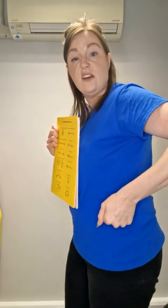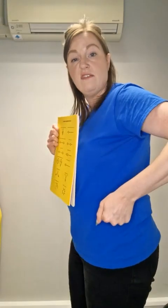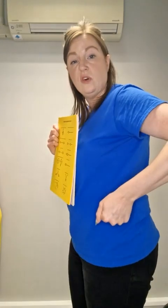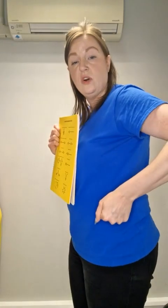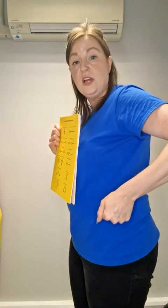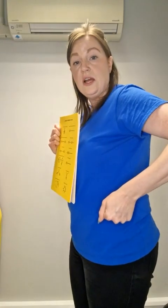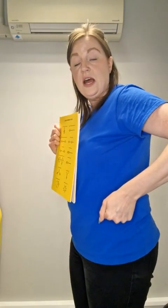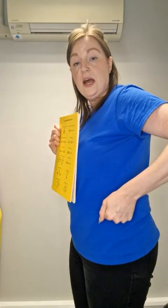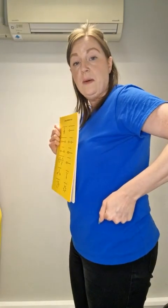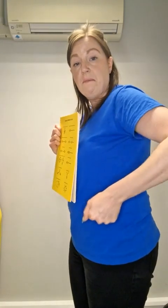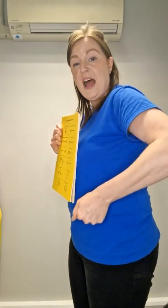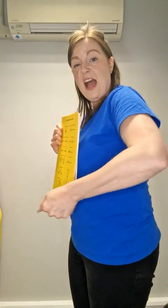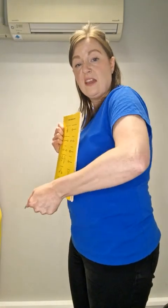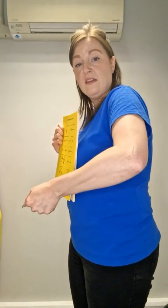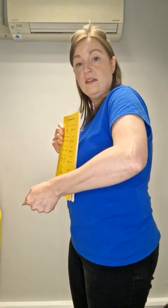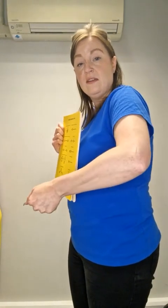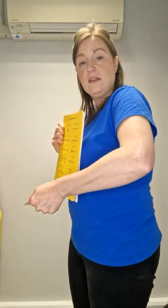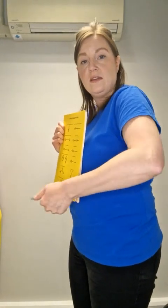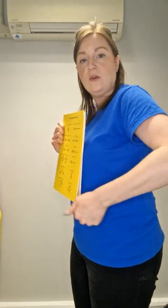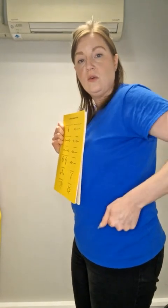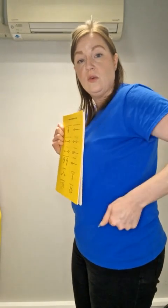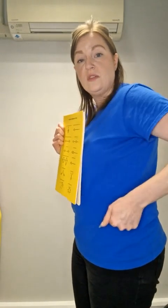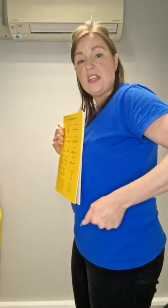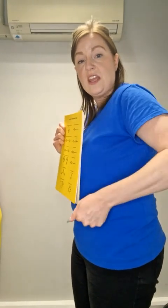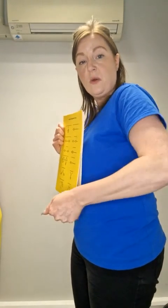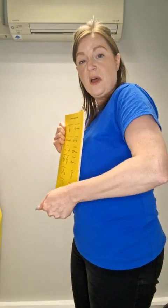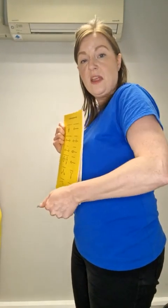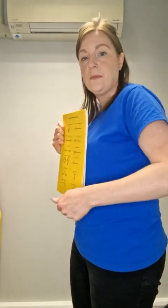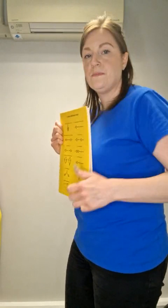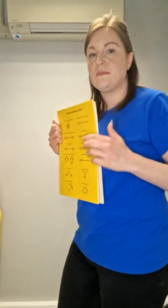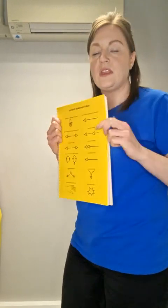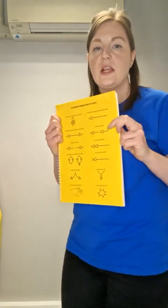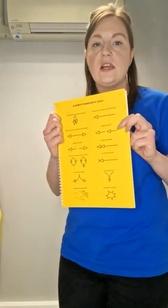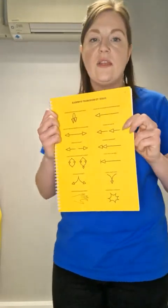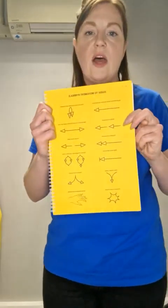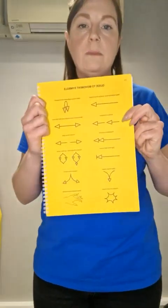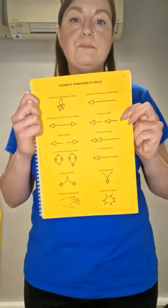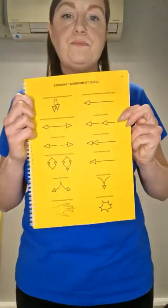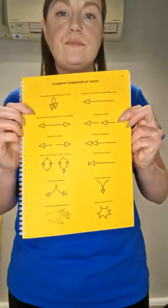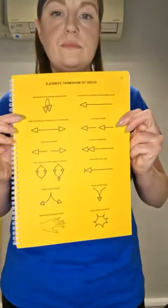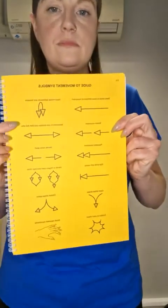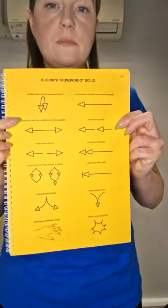for bag or takeaway, things like that.